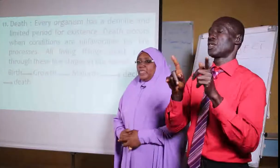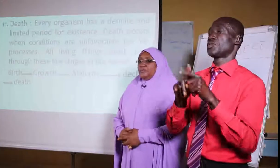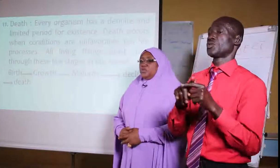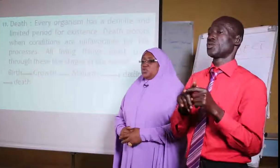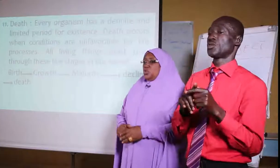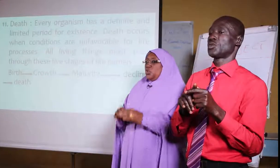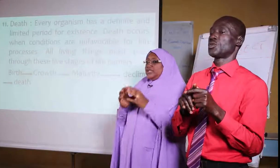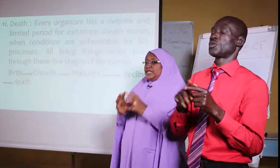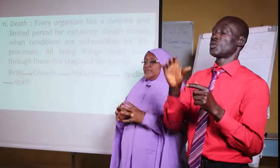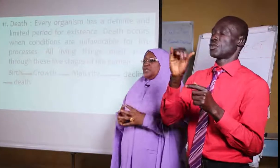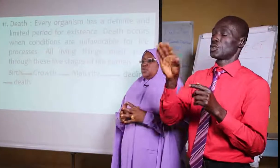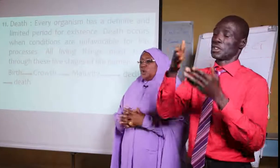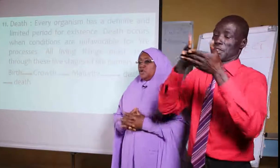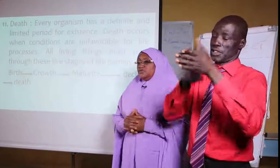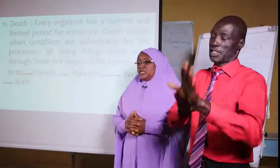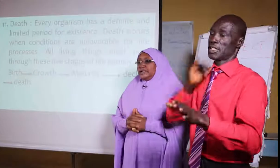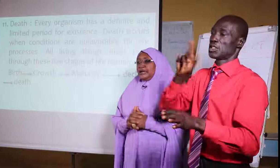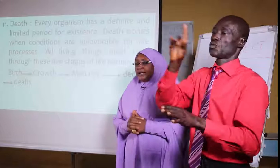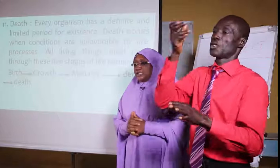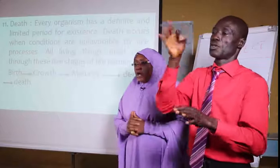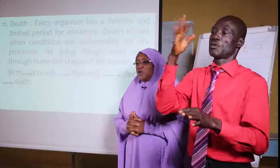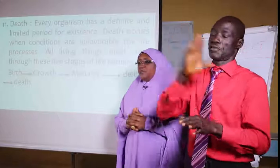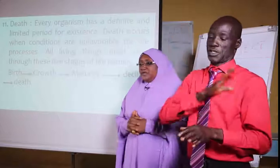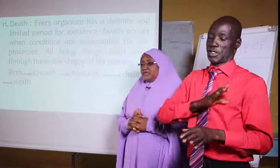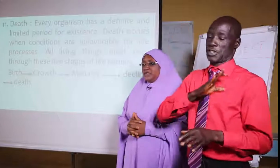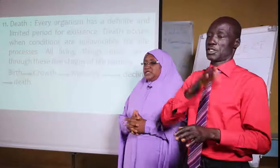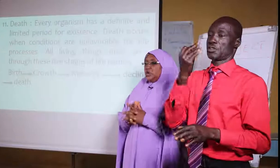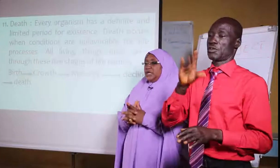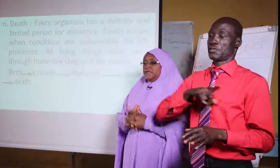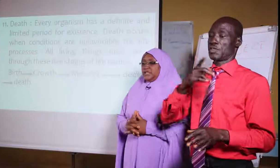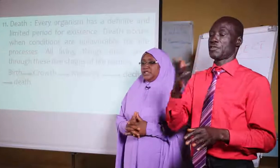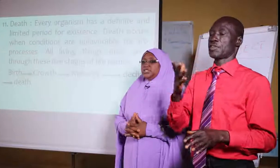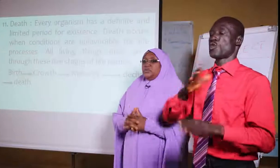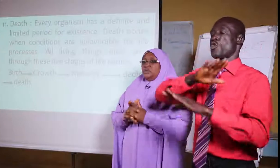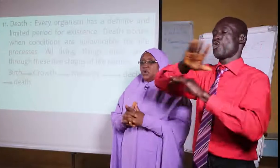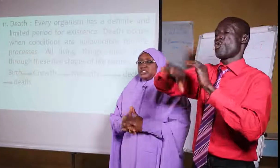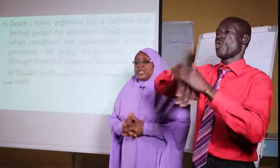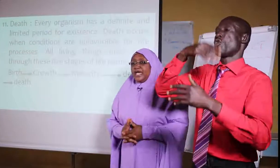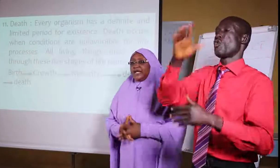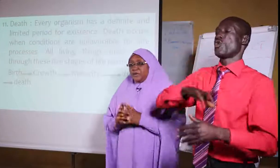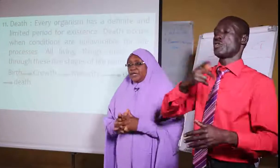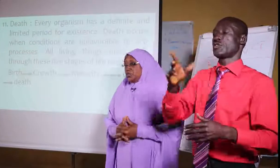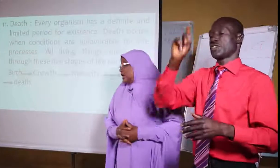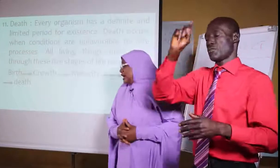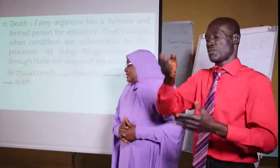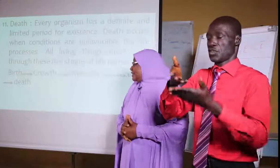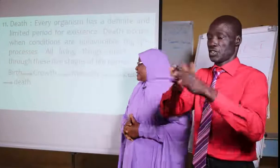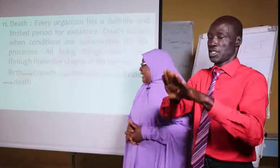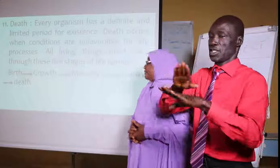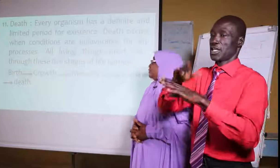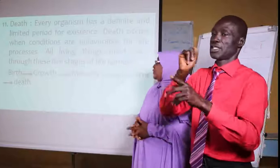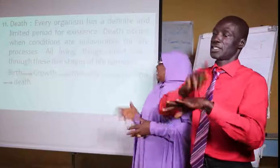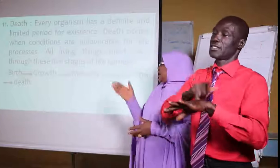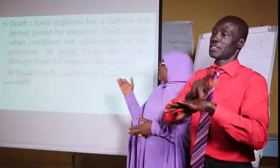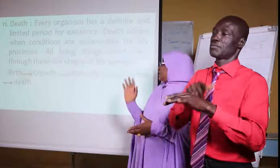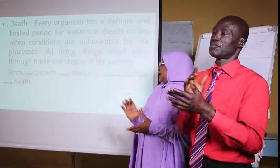there. So death is one of the character of living things. All living things must die at a particular